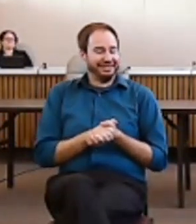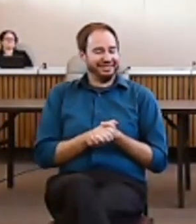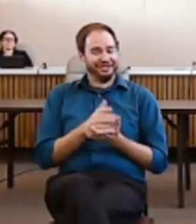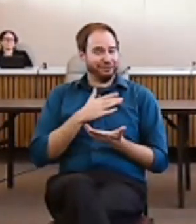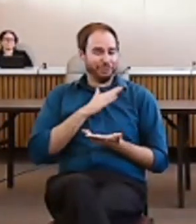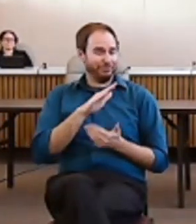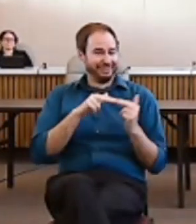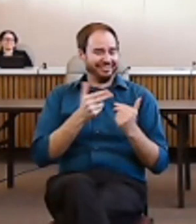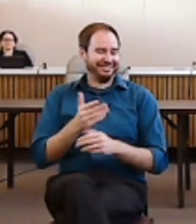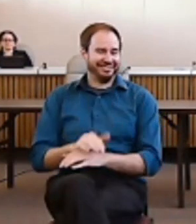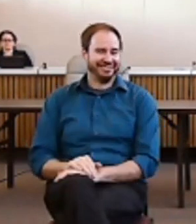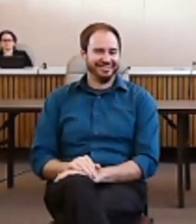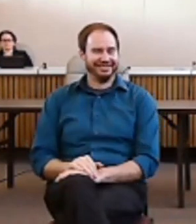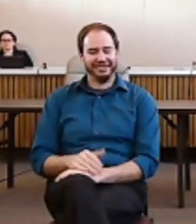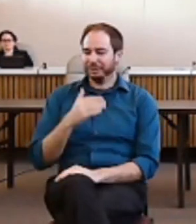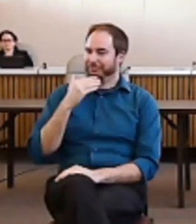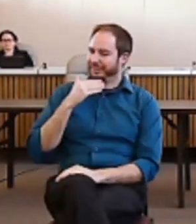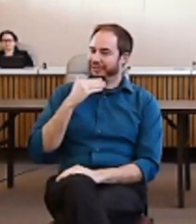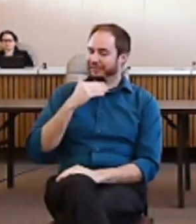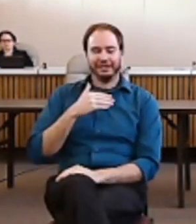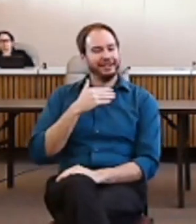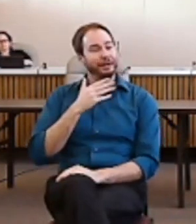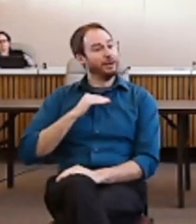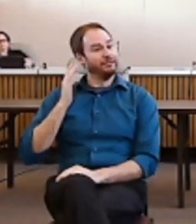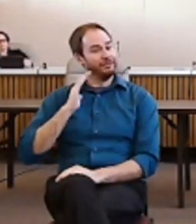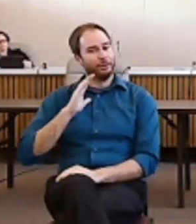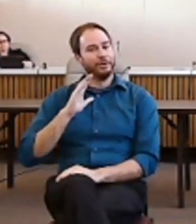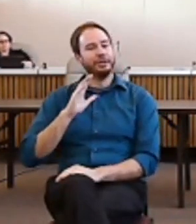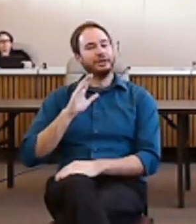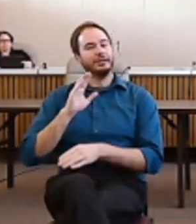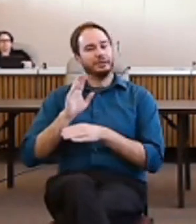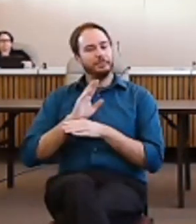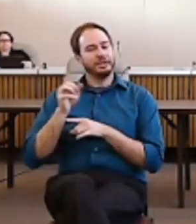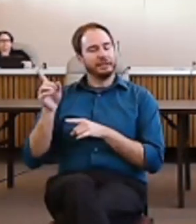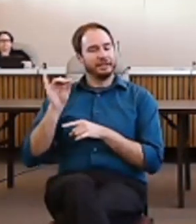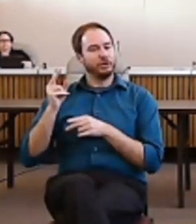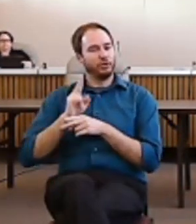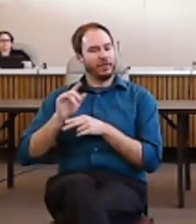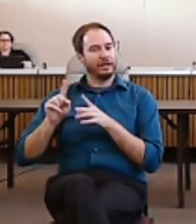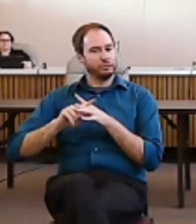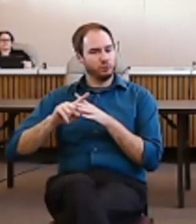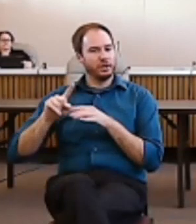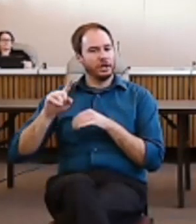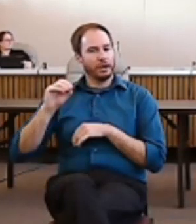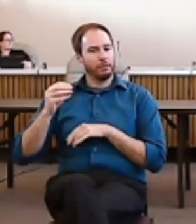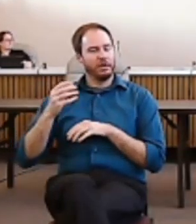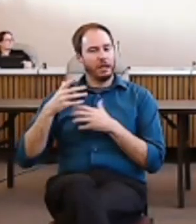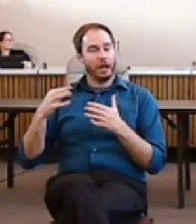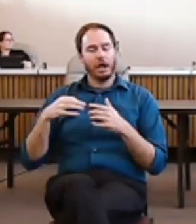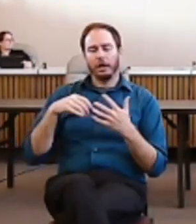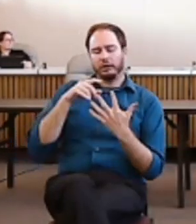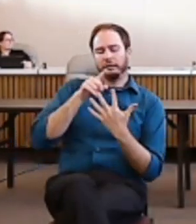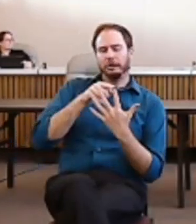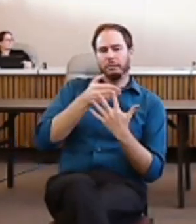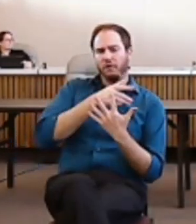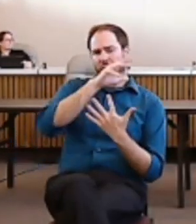Thank you, everyone. Thank you. my former business used the Sprinters a lot, so. Sir, before you leave,